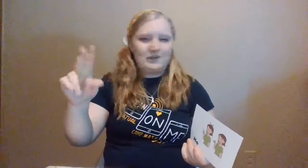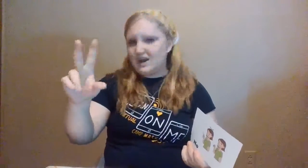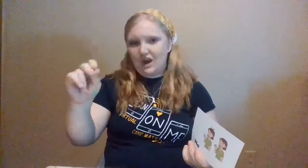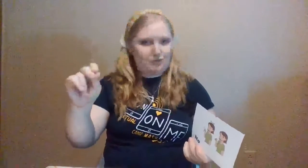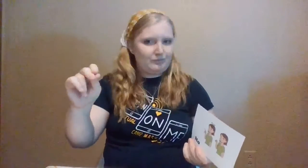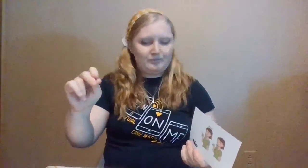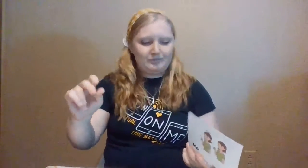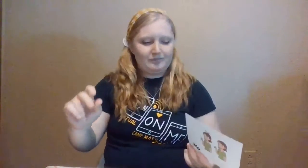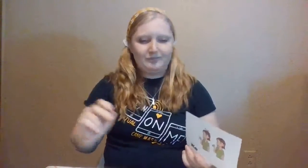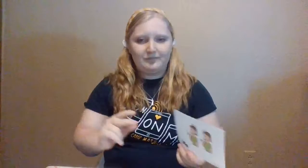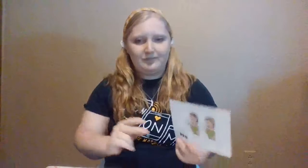No.